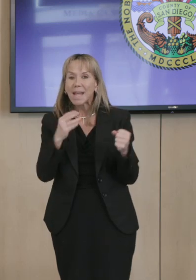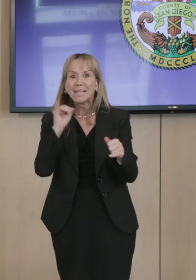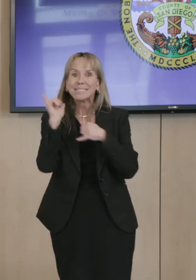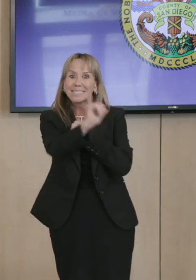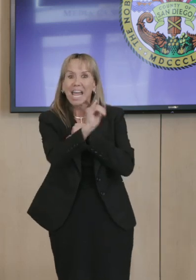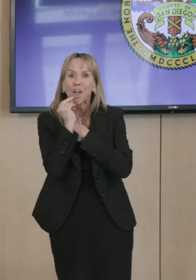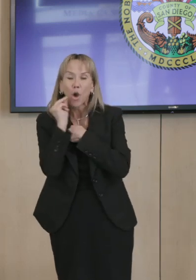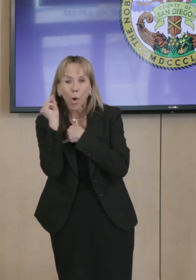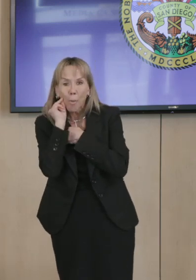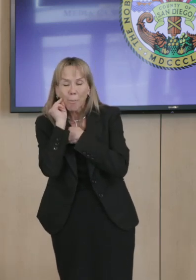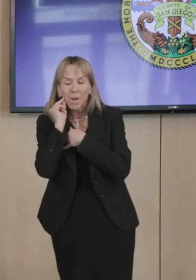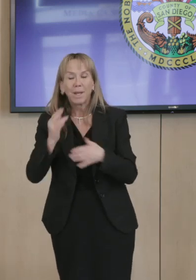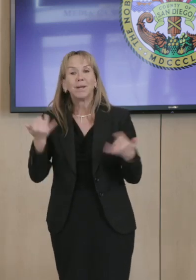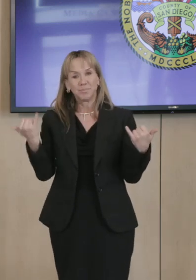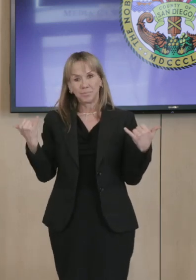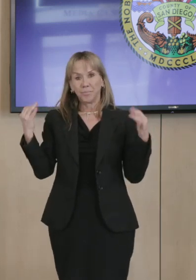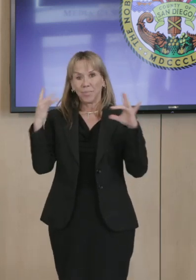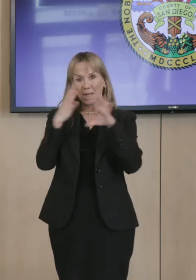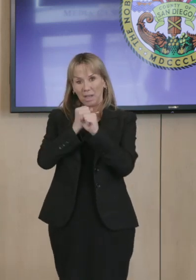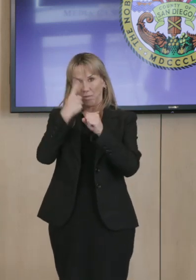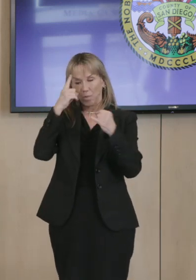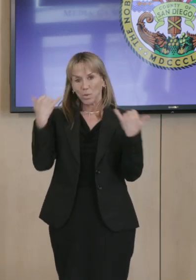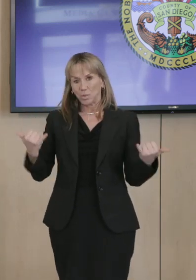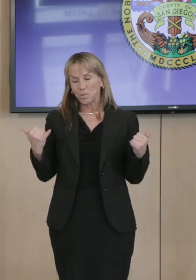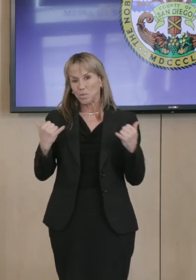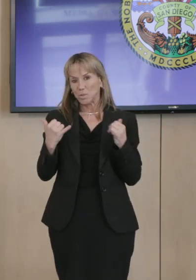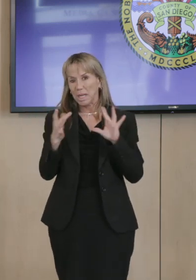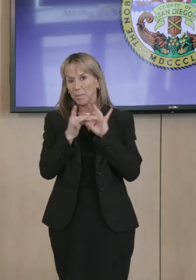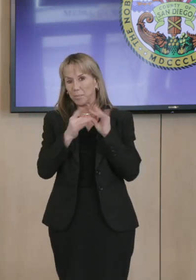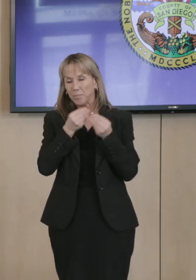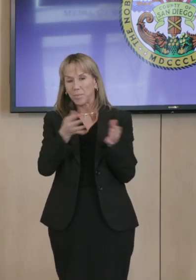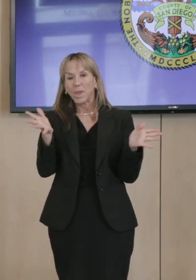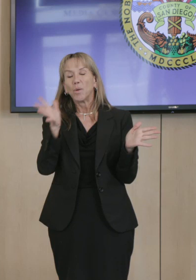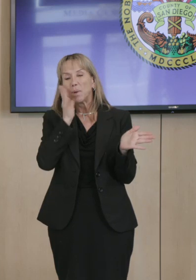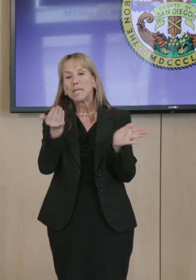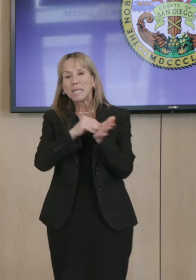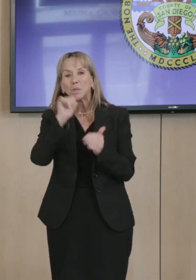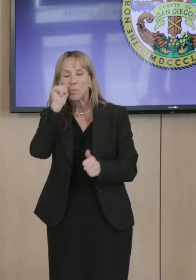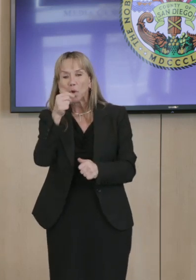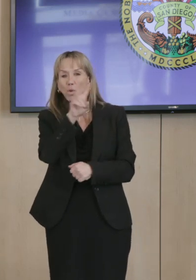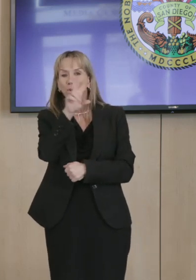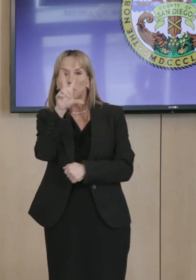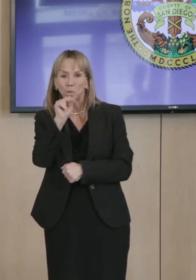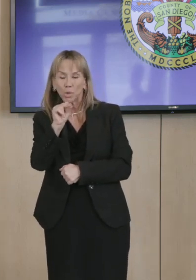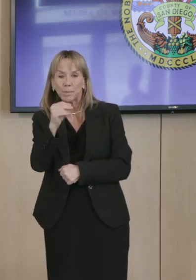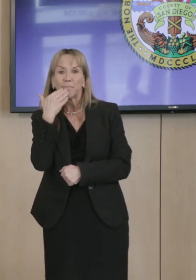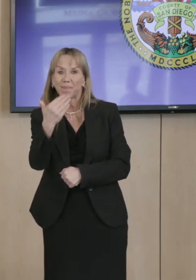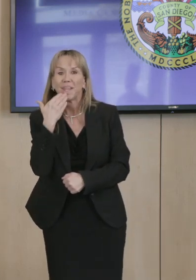That concludes our media briefing for today. We'll be back here at 2:30 tomorrow. Thank you.